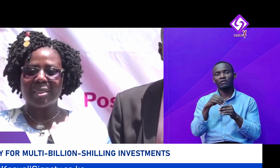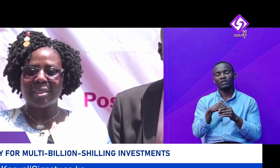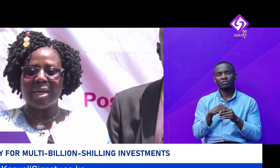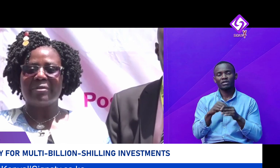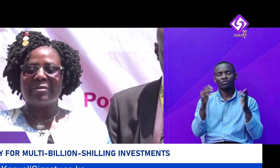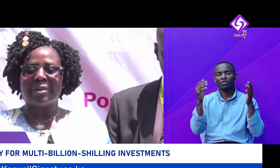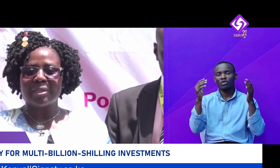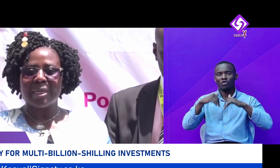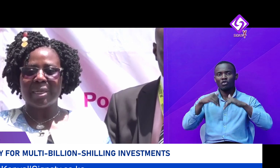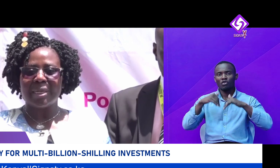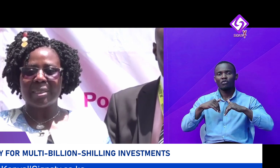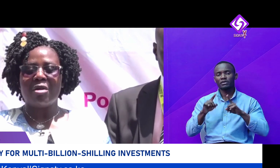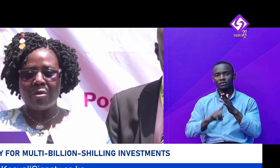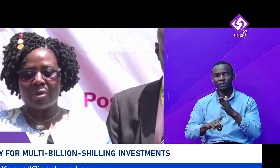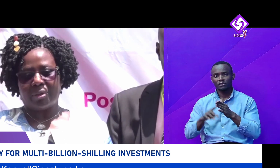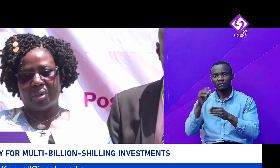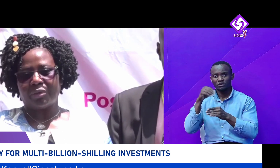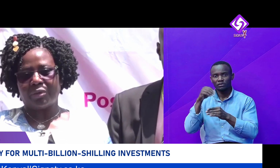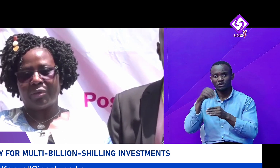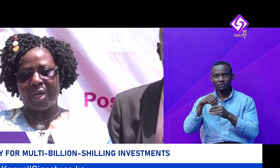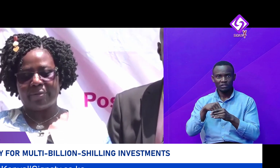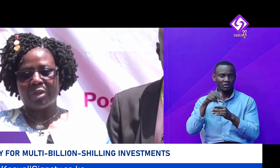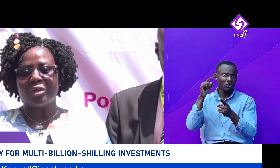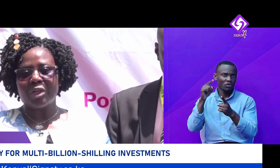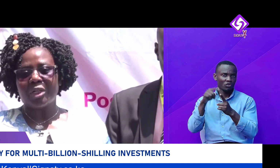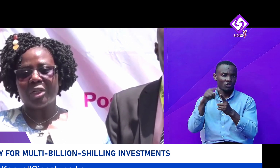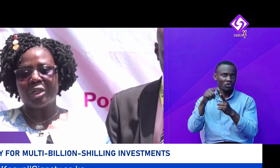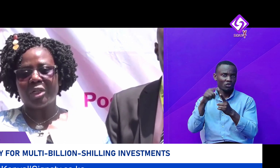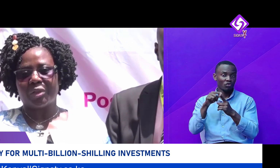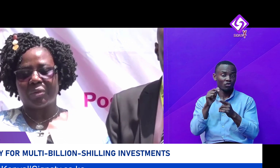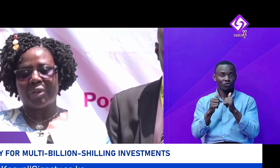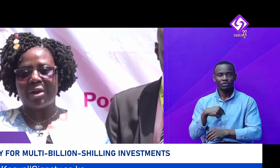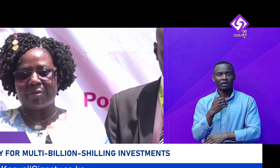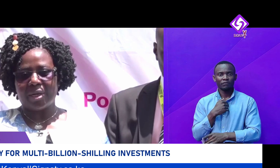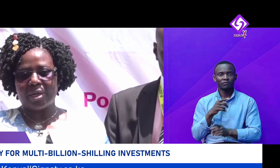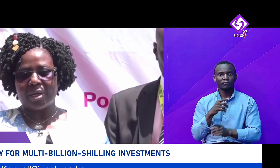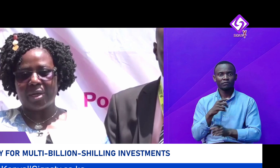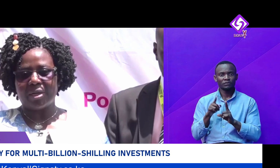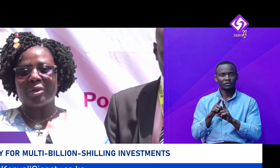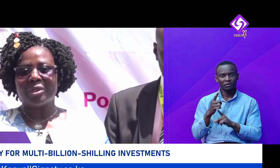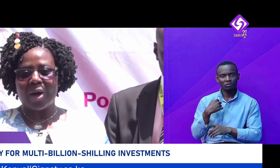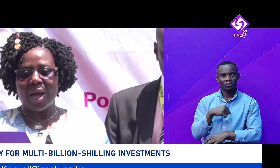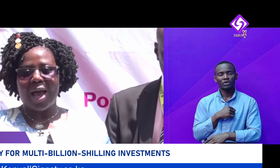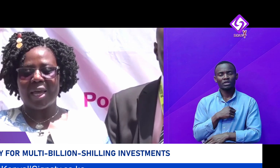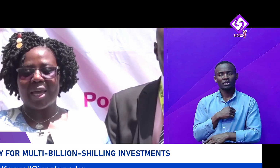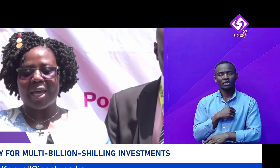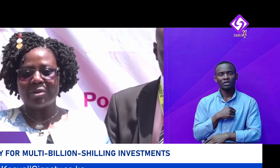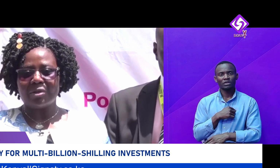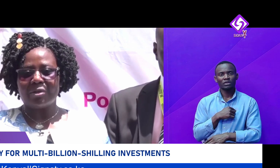It is an investment goal that we have, that we are looking into the Nyalore government to ensure at the